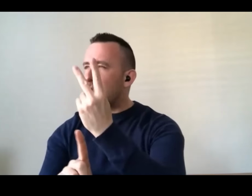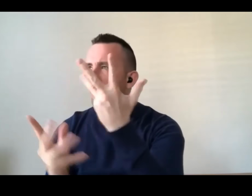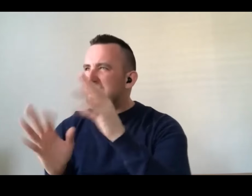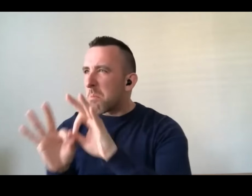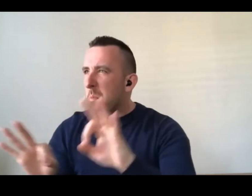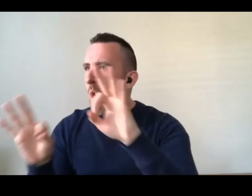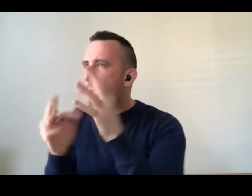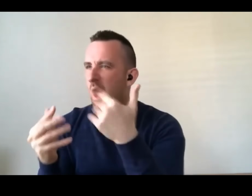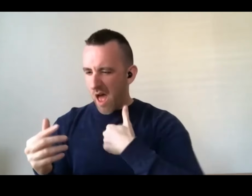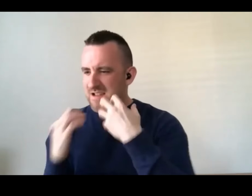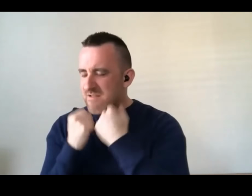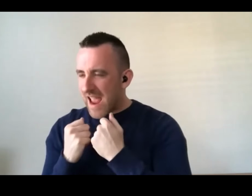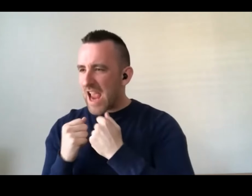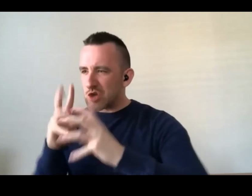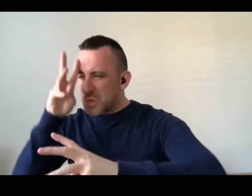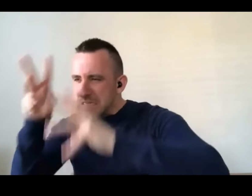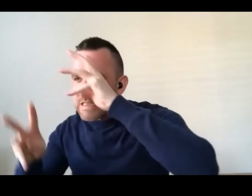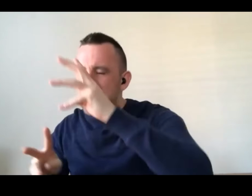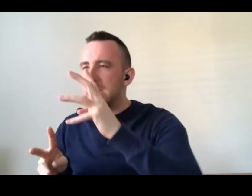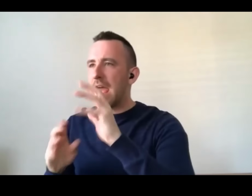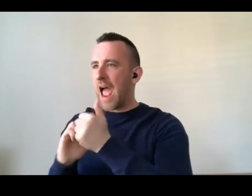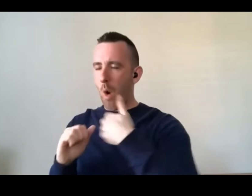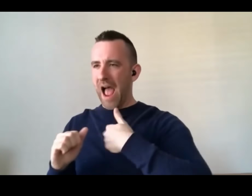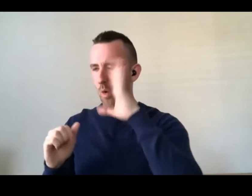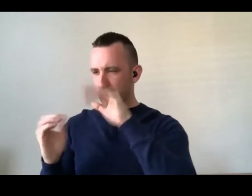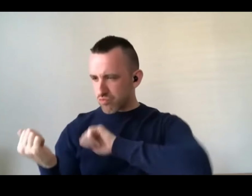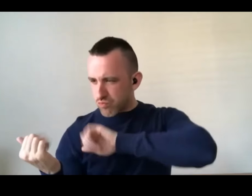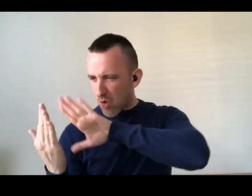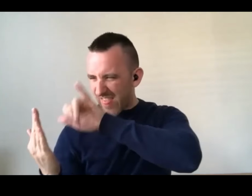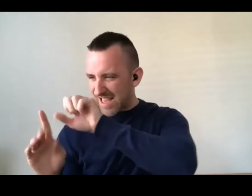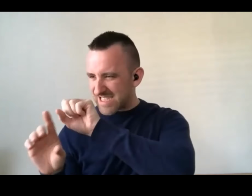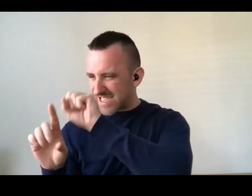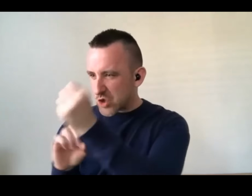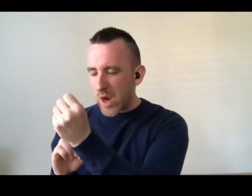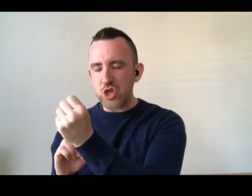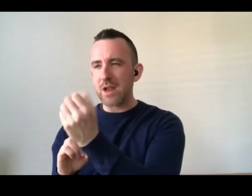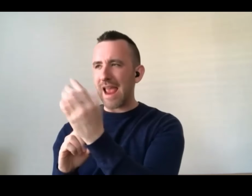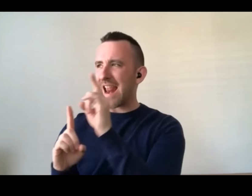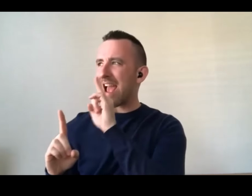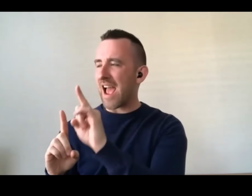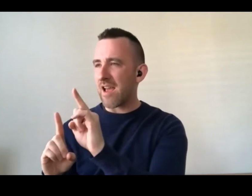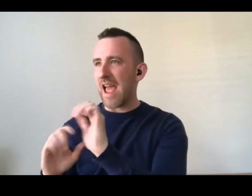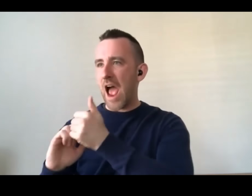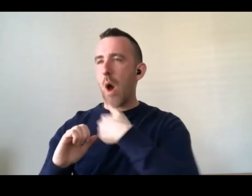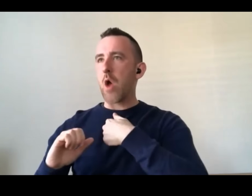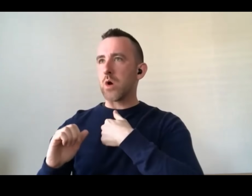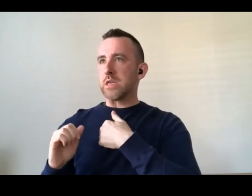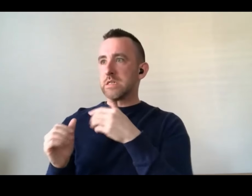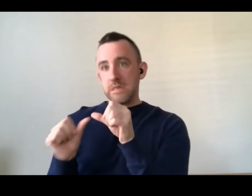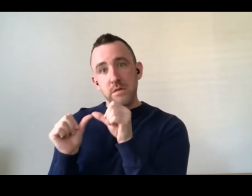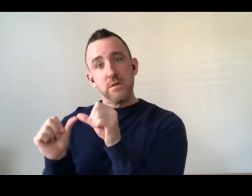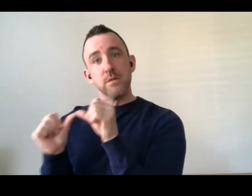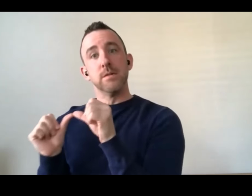it forced me to get creative with how I would, you know, stay afloat. And that's not to say that you know,